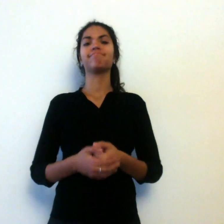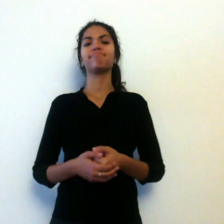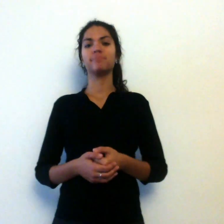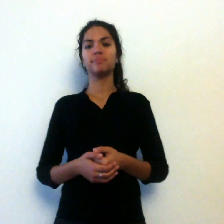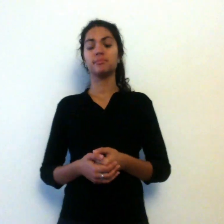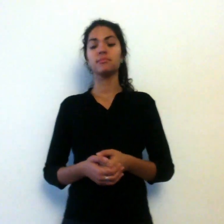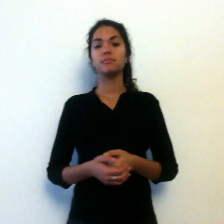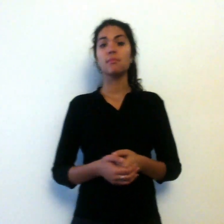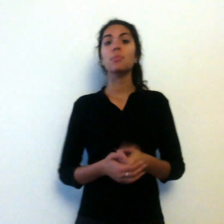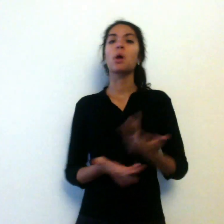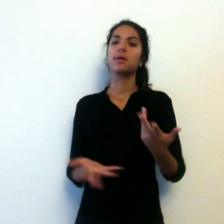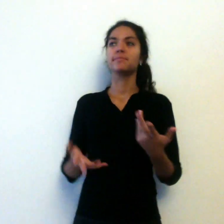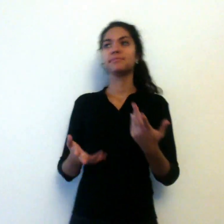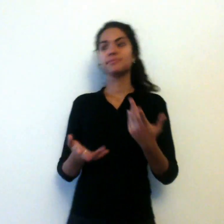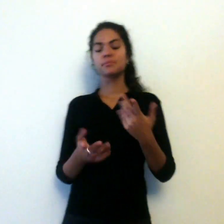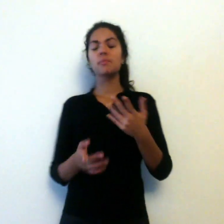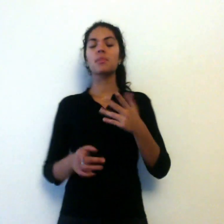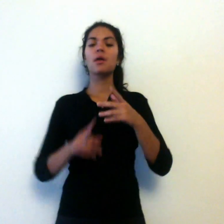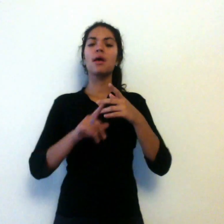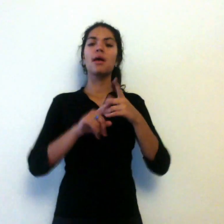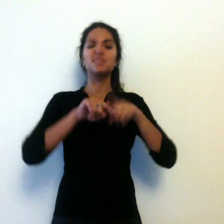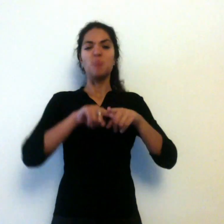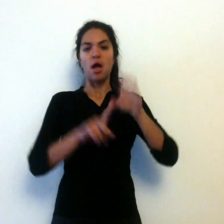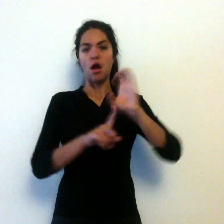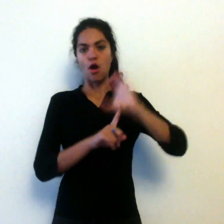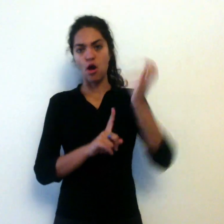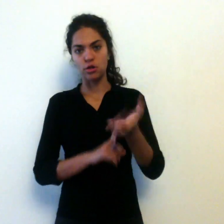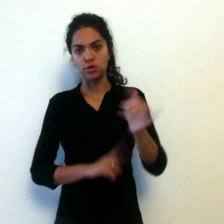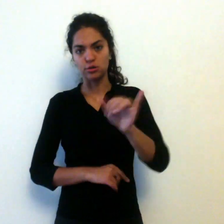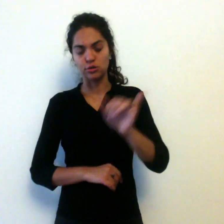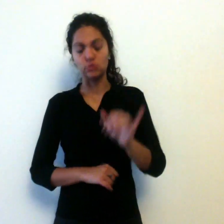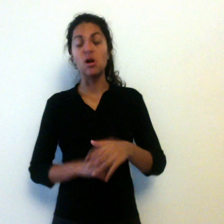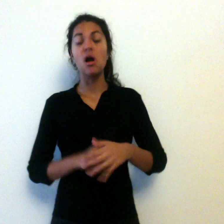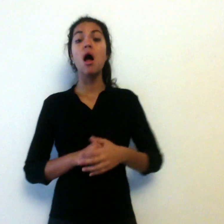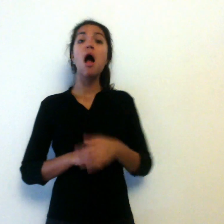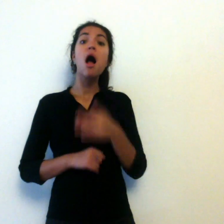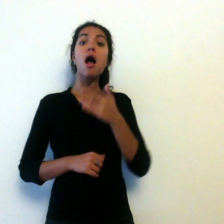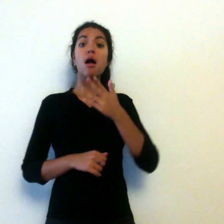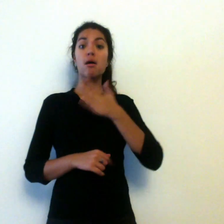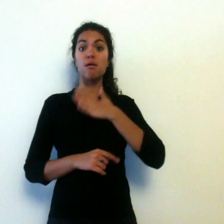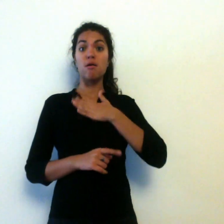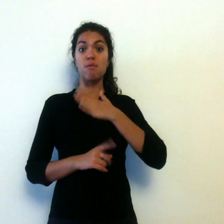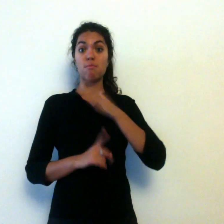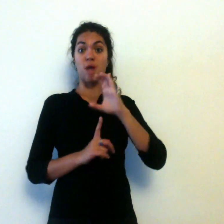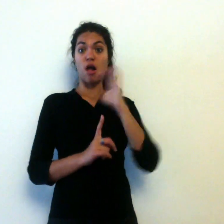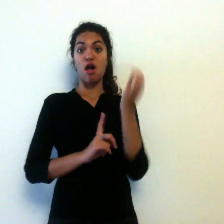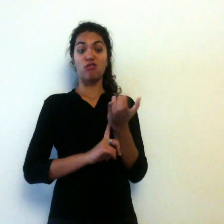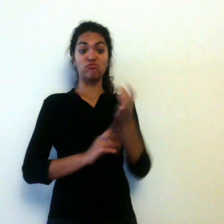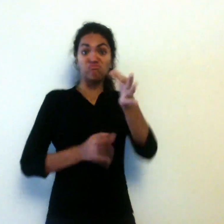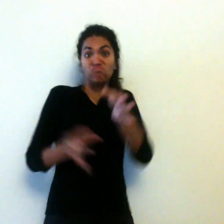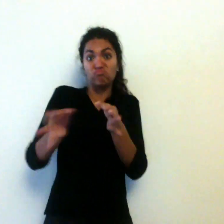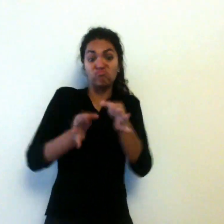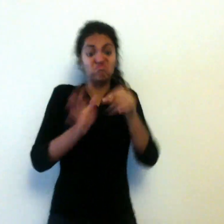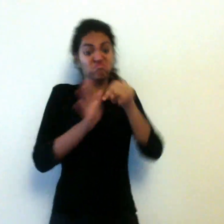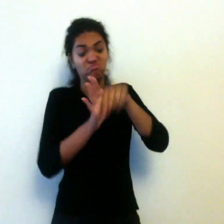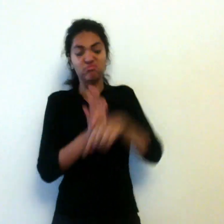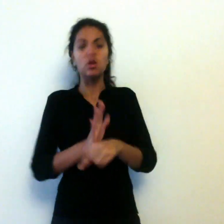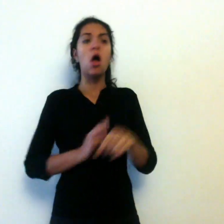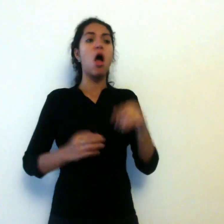was raised in a culture where nobody ever told me about certain things about human sexuality and marriage. Even to the very day I